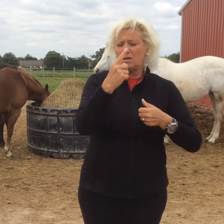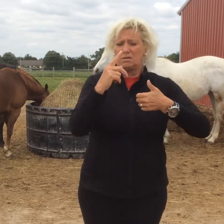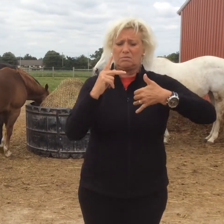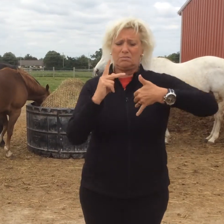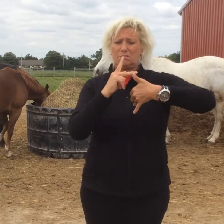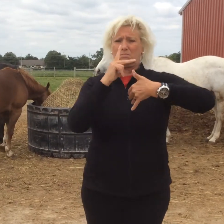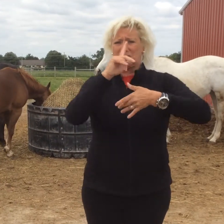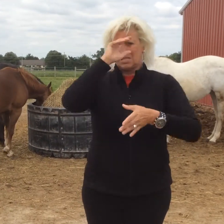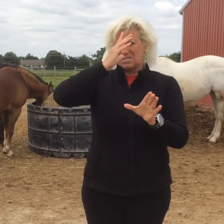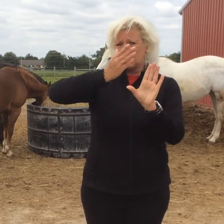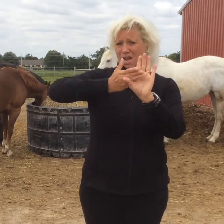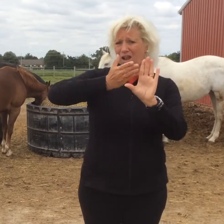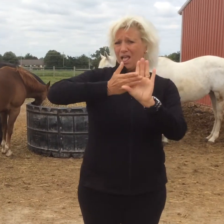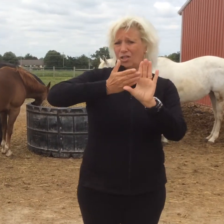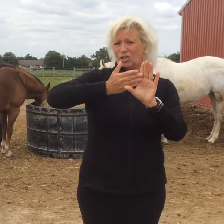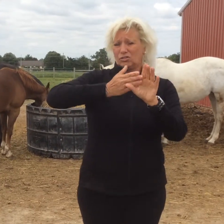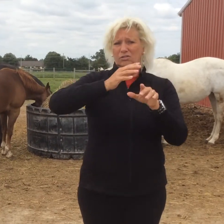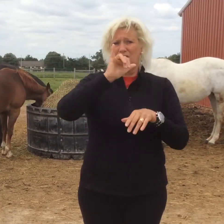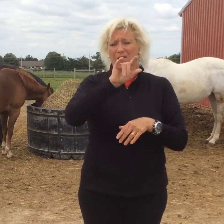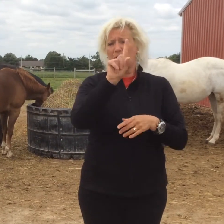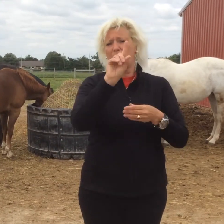and loss.